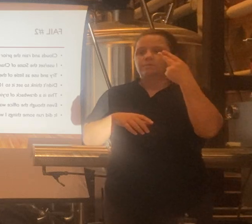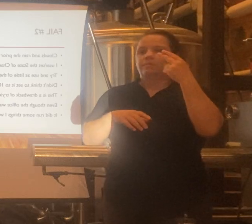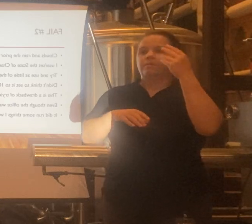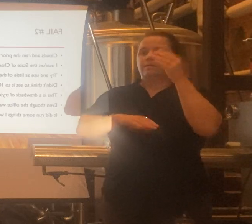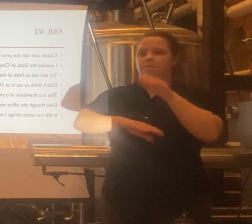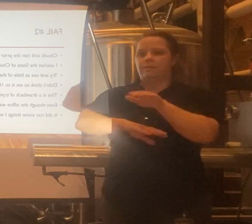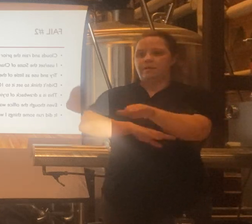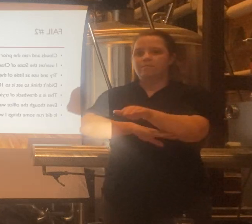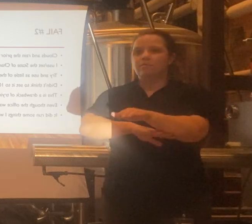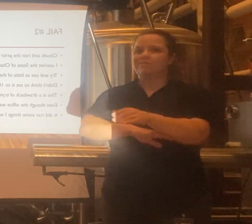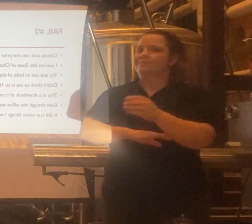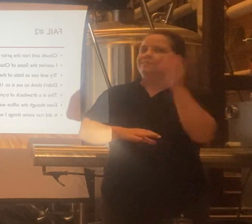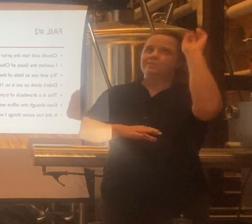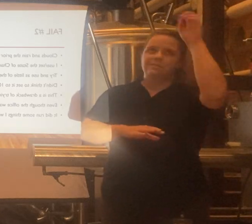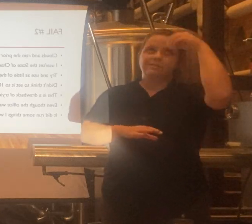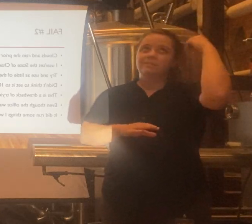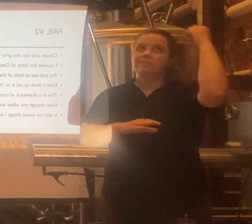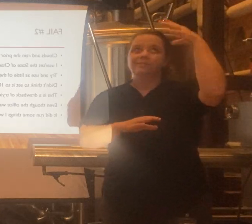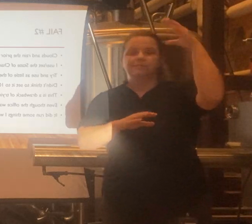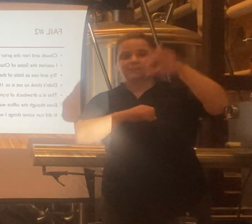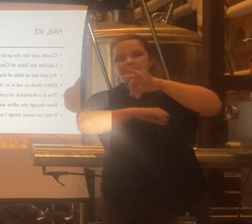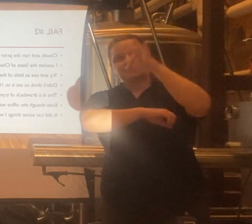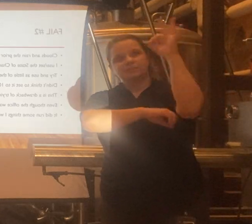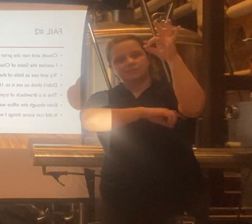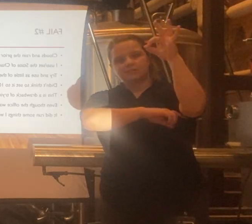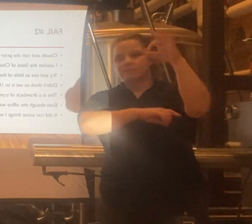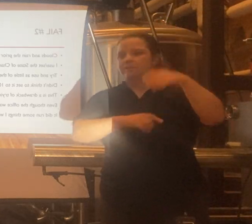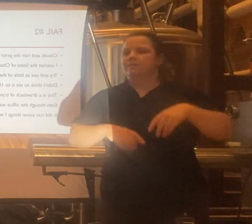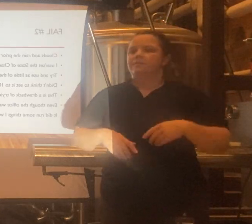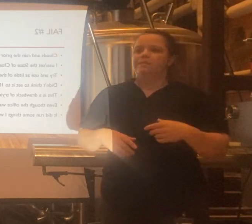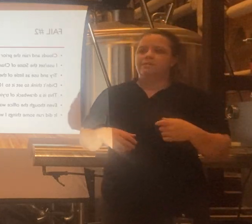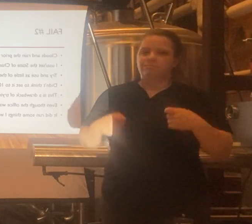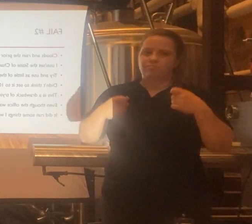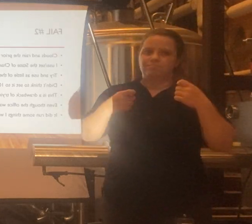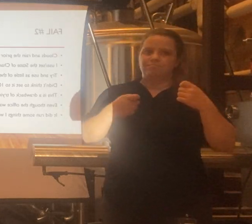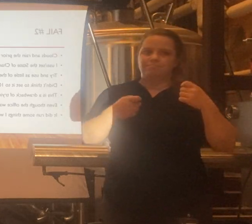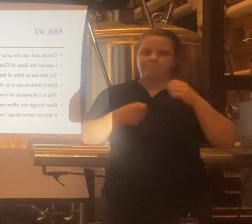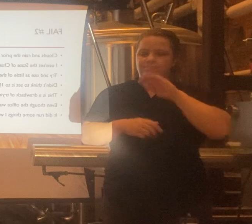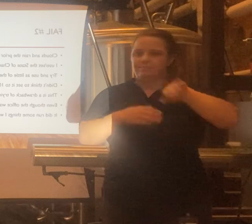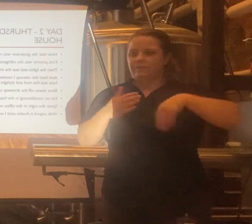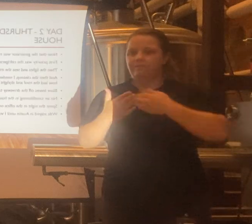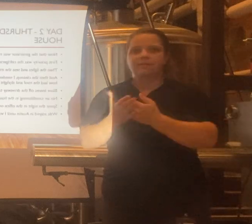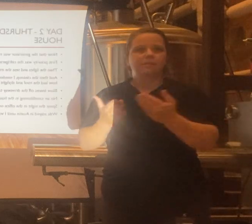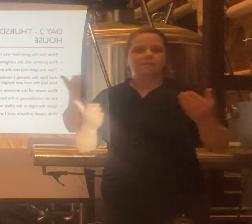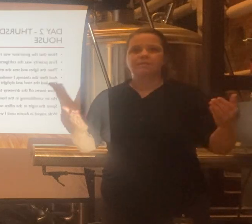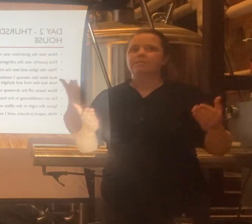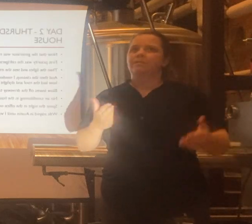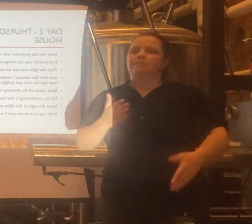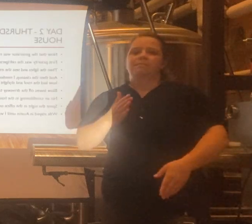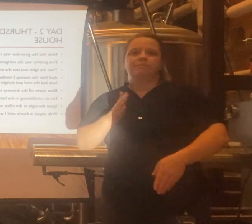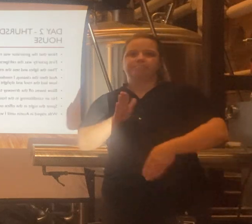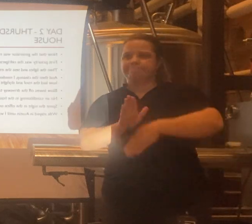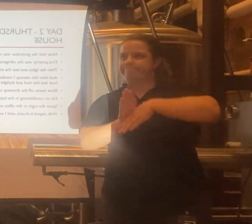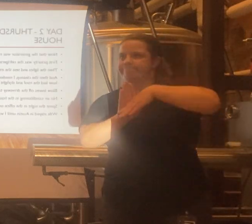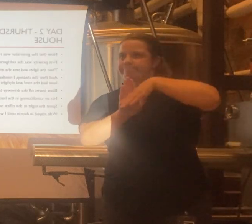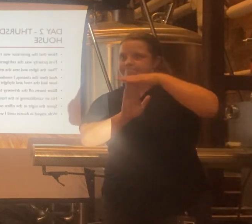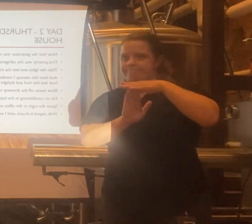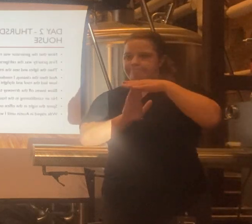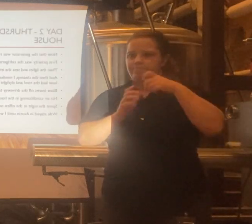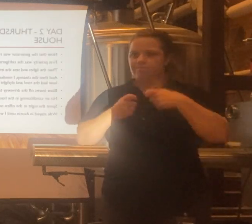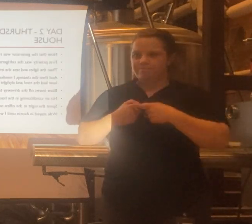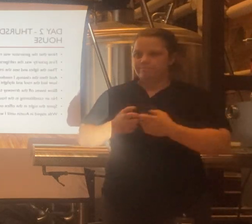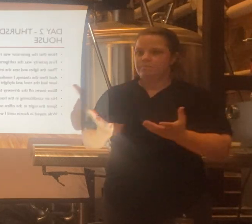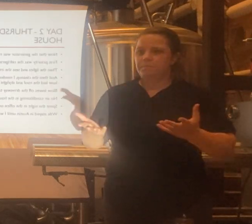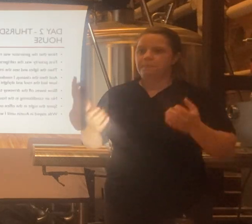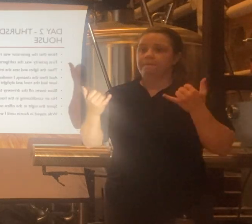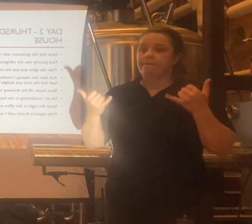back up. So yeah, that was another really, I didn't turn the state of charge up. Bummer. So now I'm